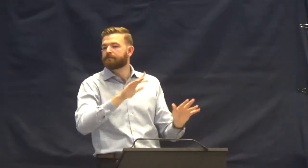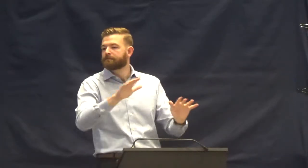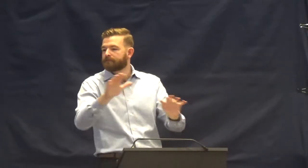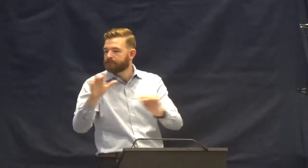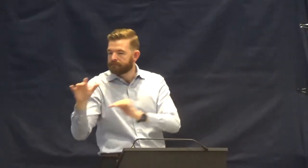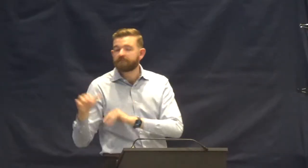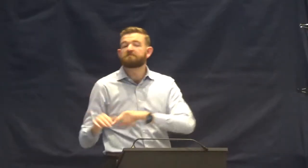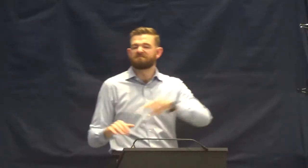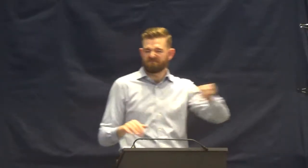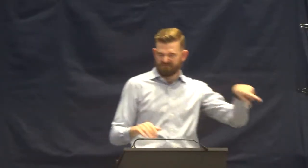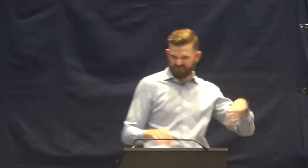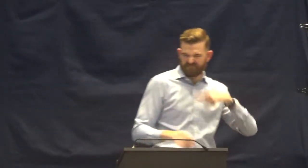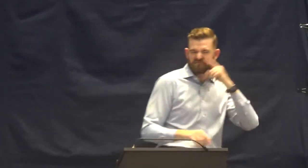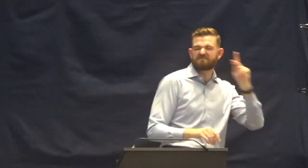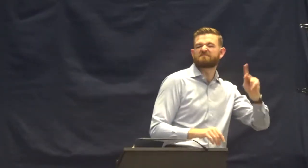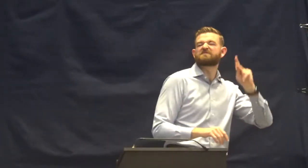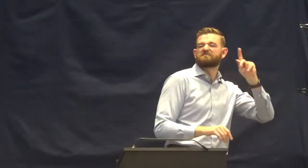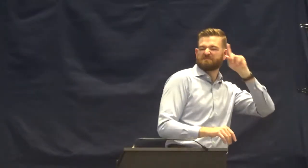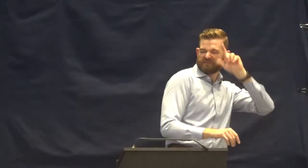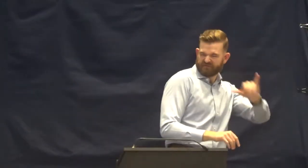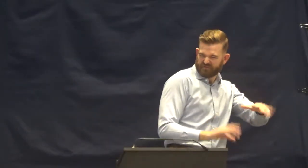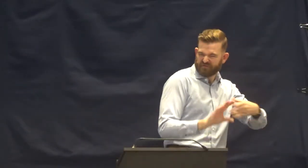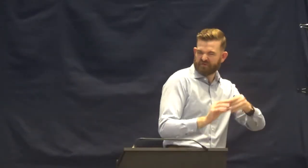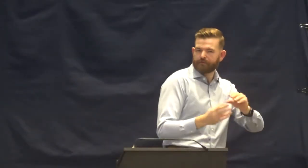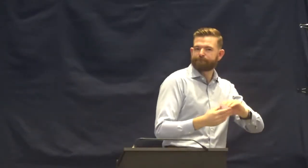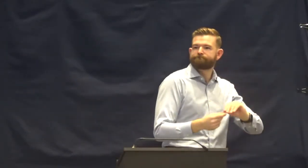that deaf people needed to be subjugated to hearing people.